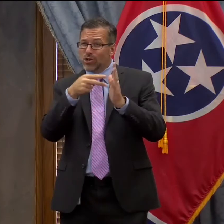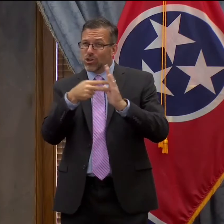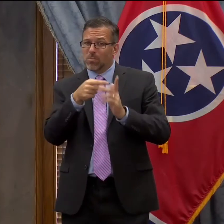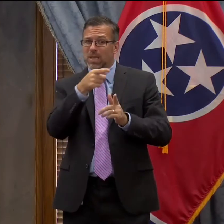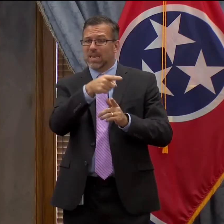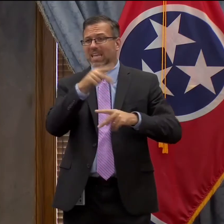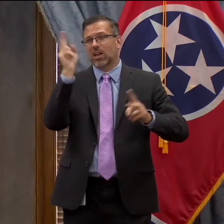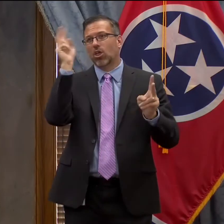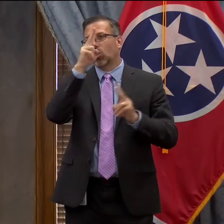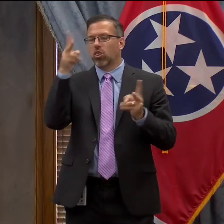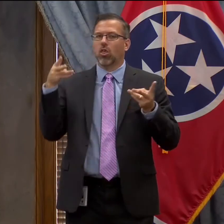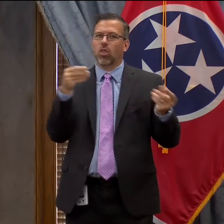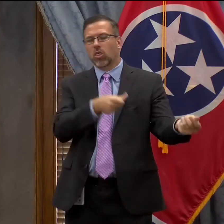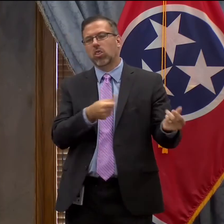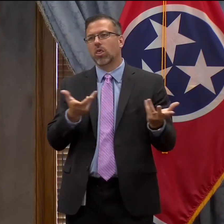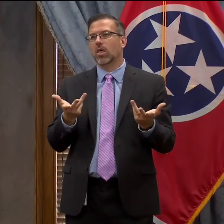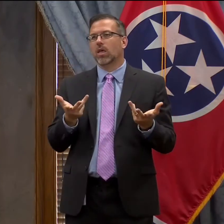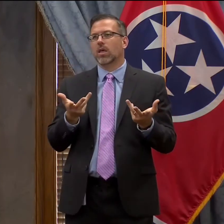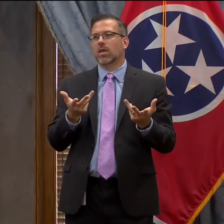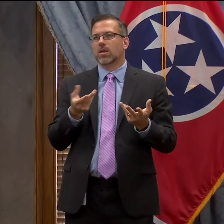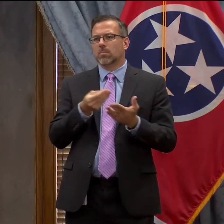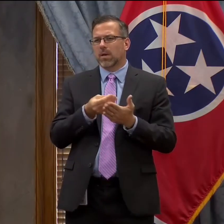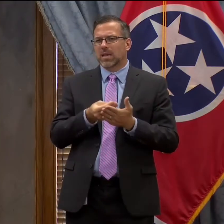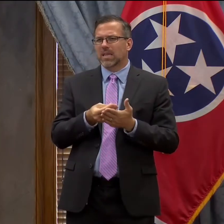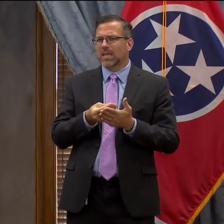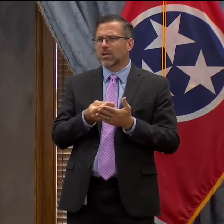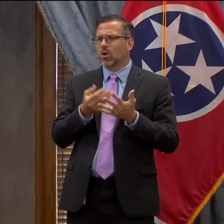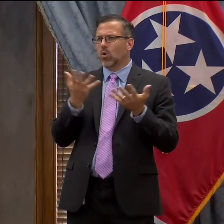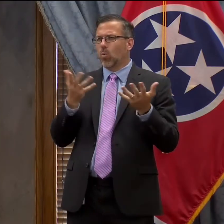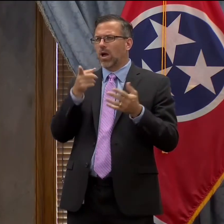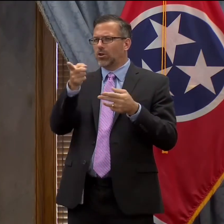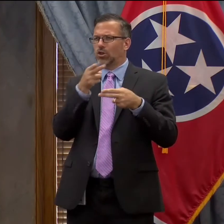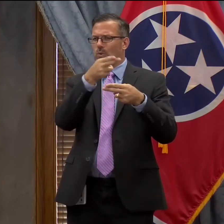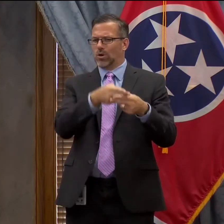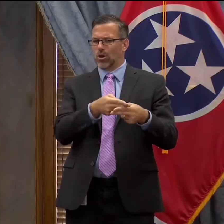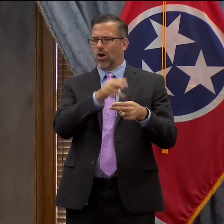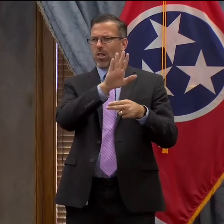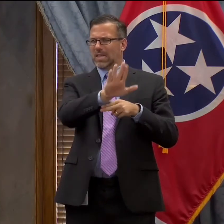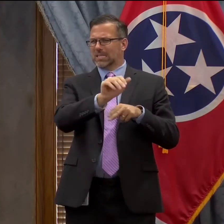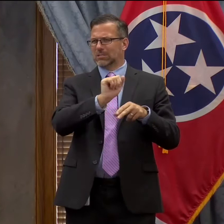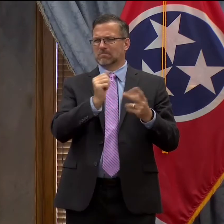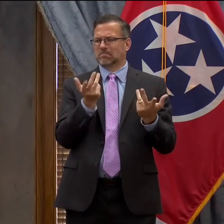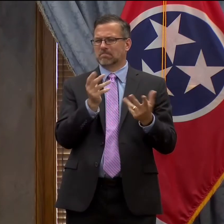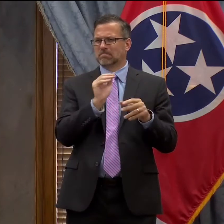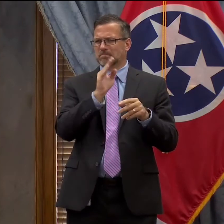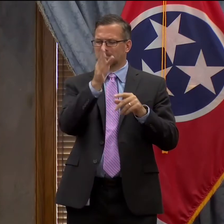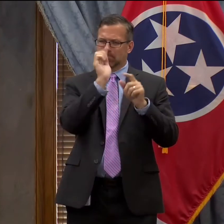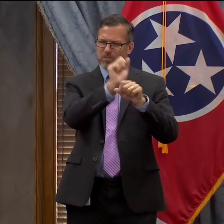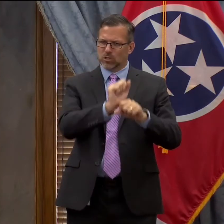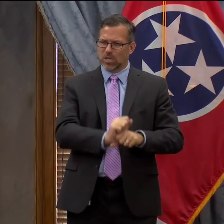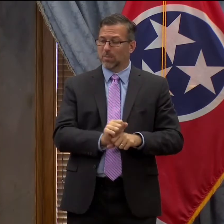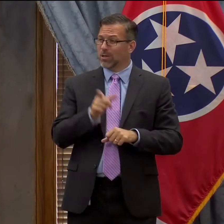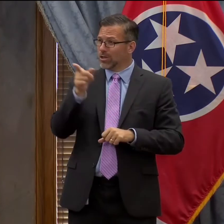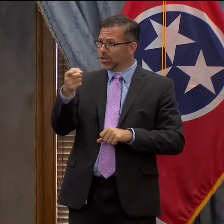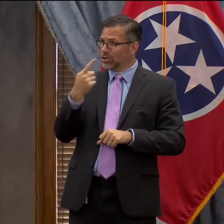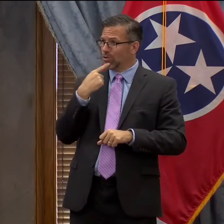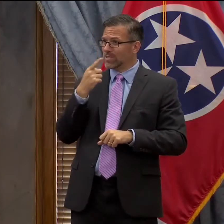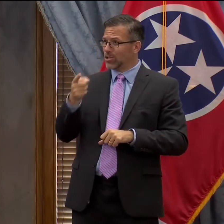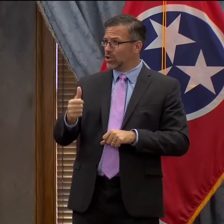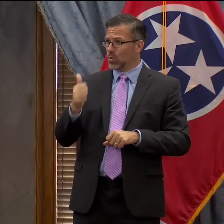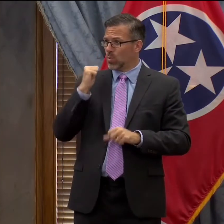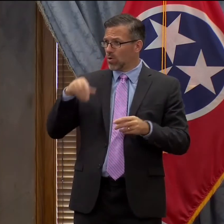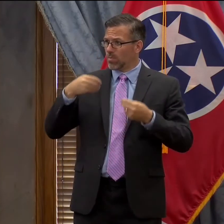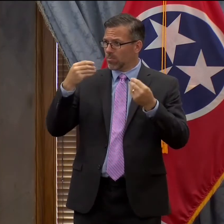mismanagement? What would you call what they've done? And I want you to clarify, you said that you all would not be providing additional funds